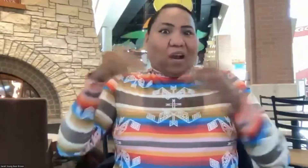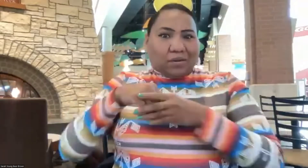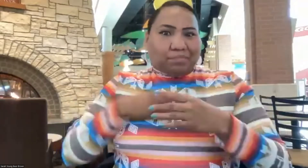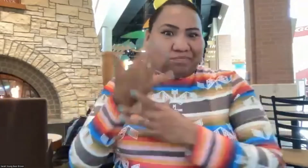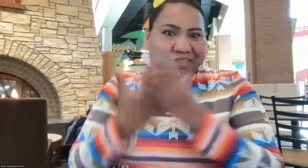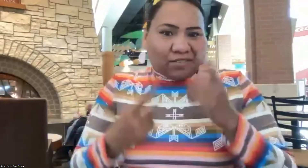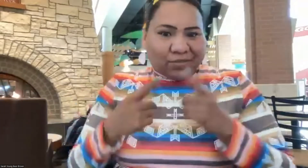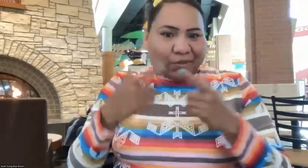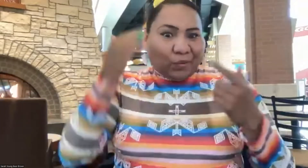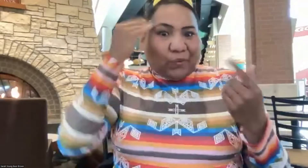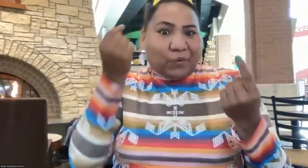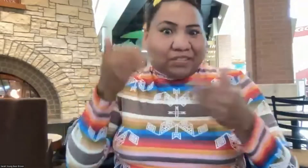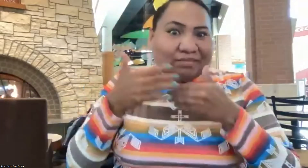watching my mother.